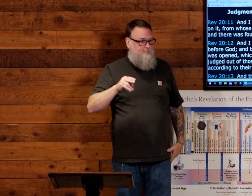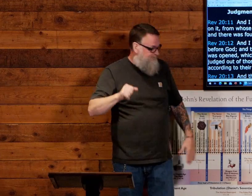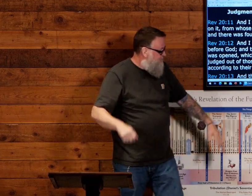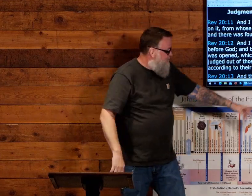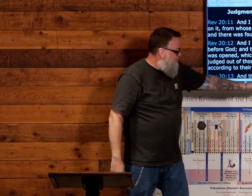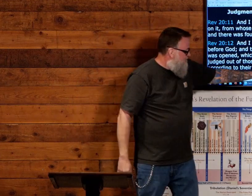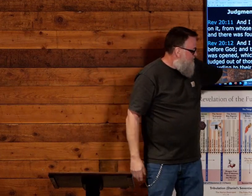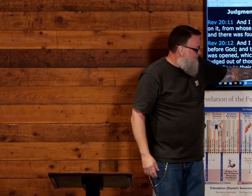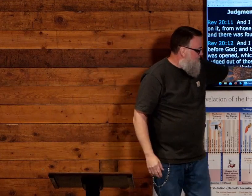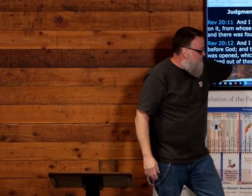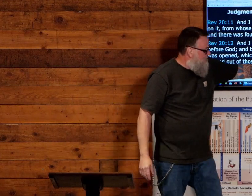Judged by your works, your life.